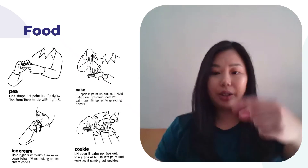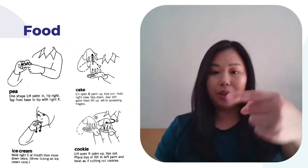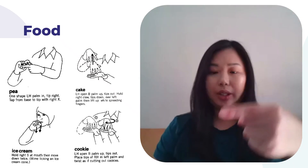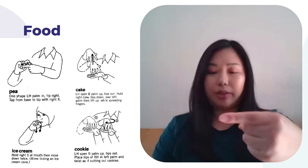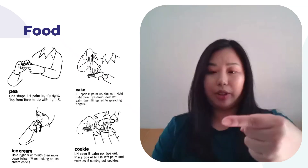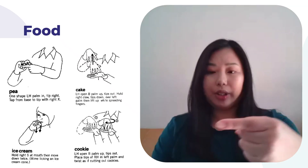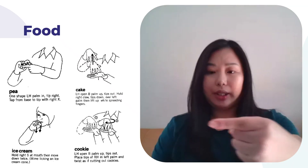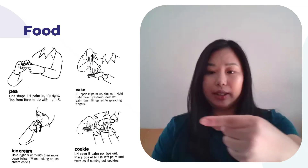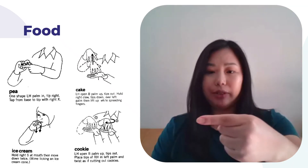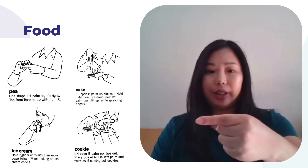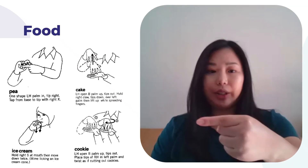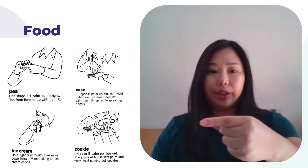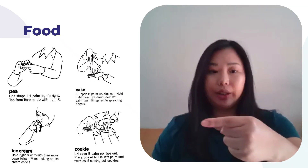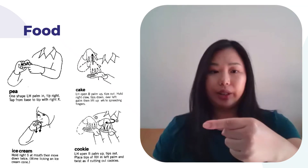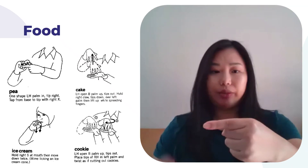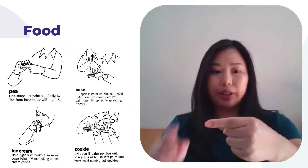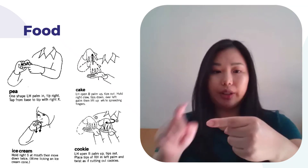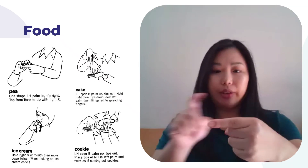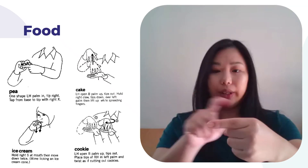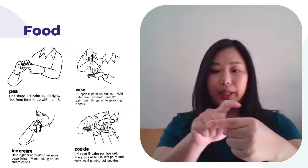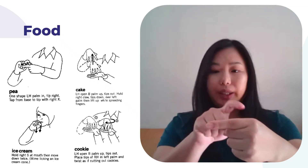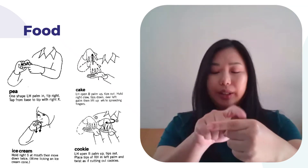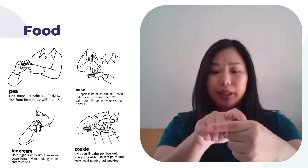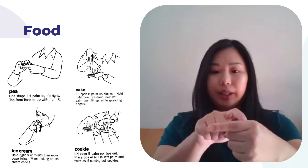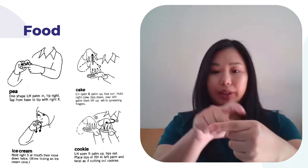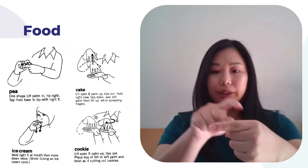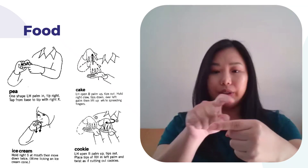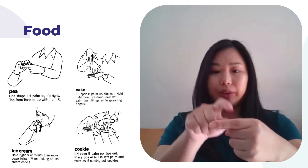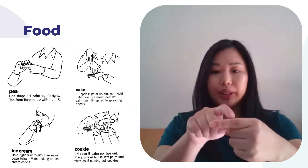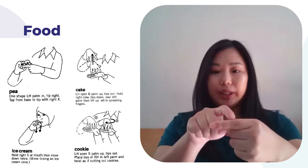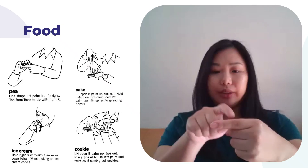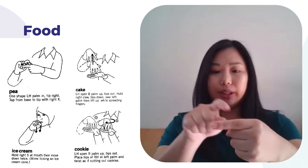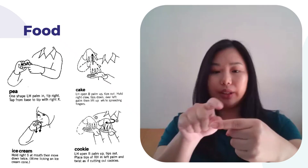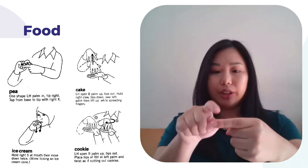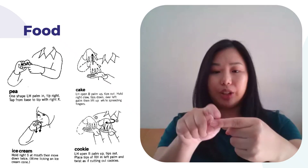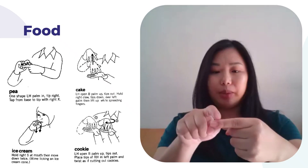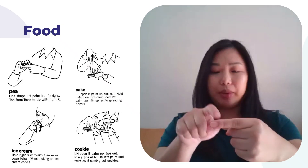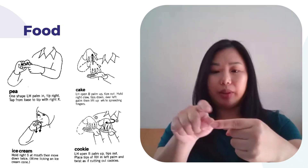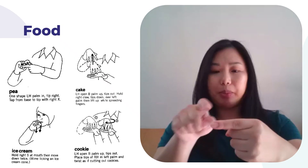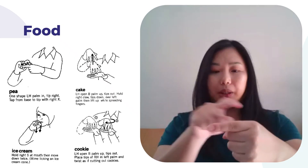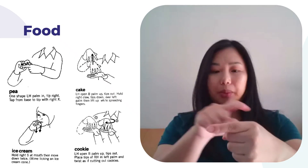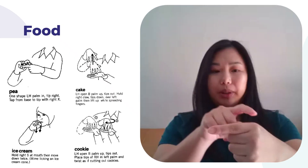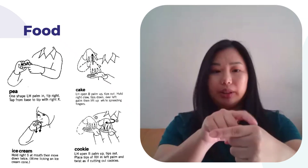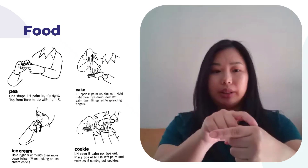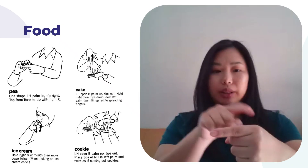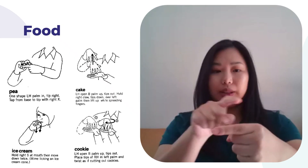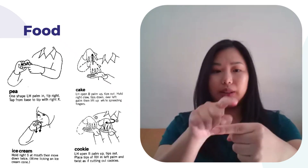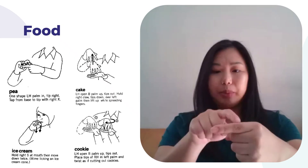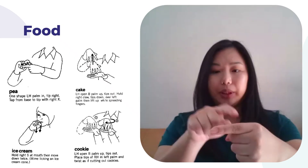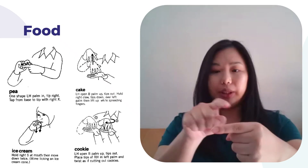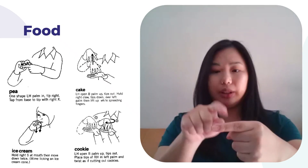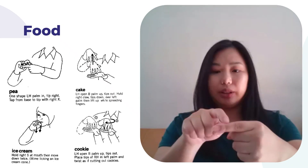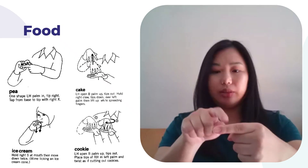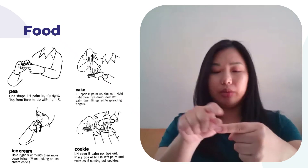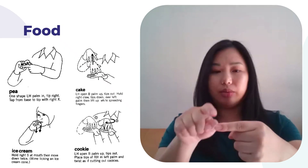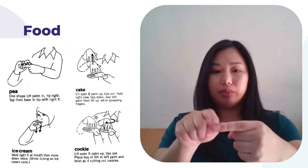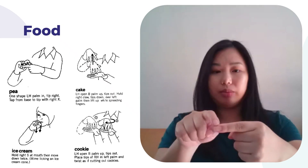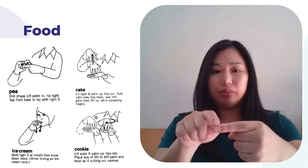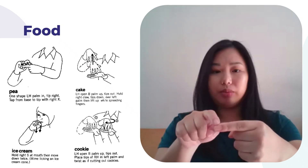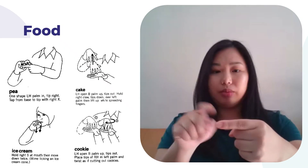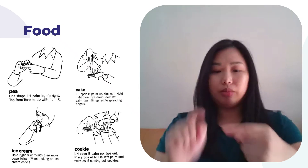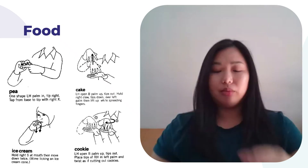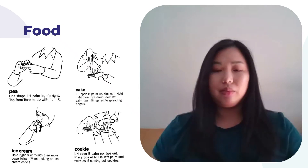P, you have your index finger, and with the other hand, you're going to outline the shape of the pea pods. P.